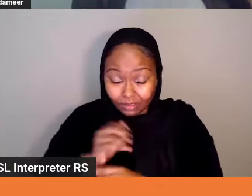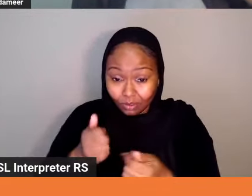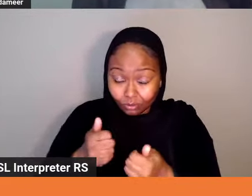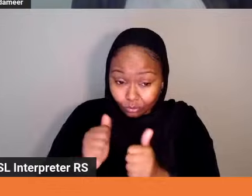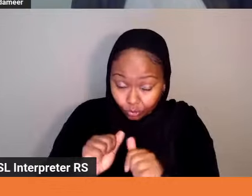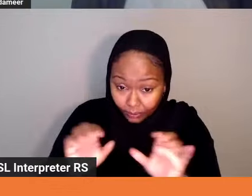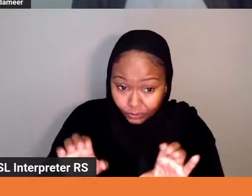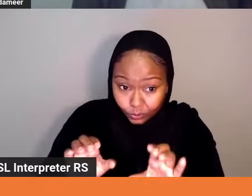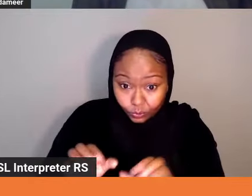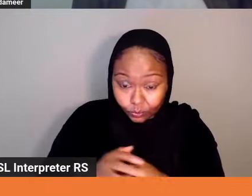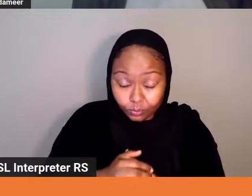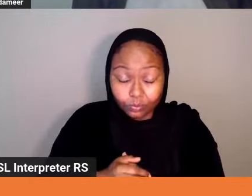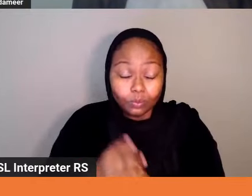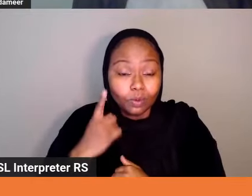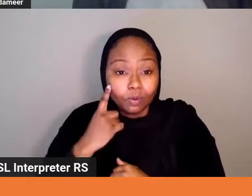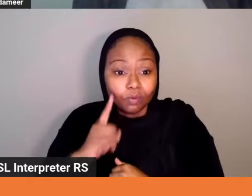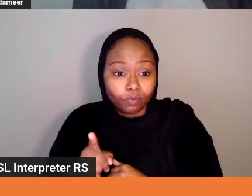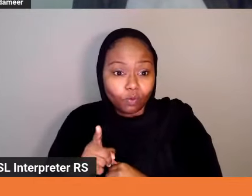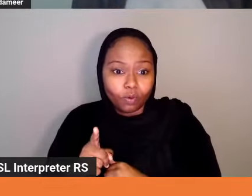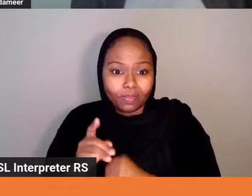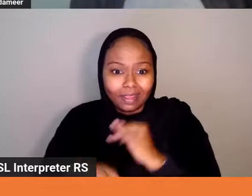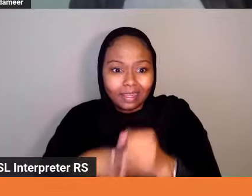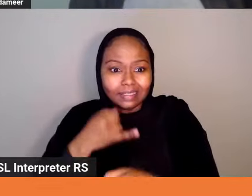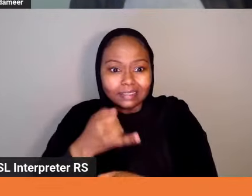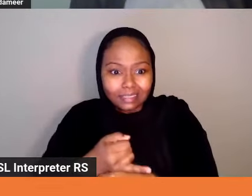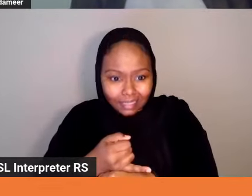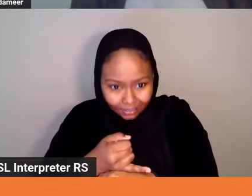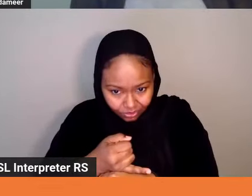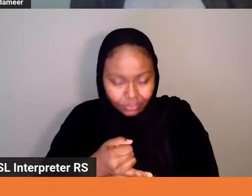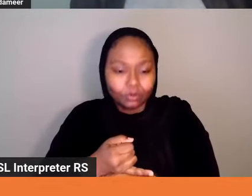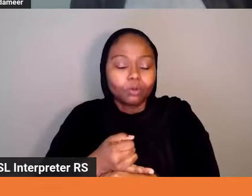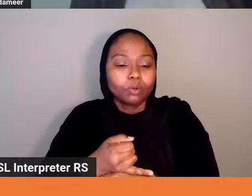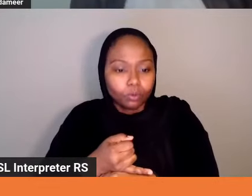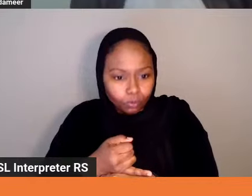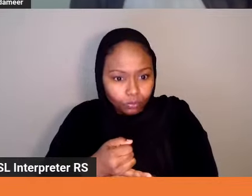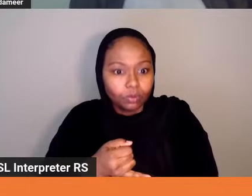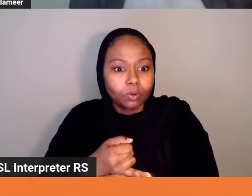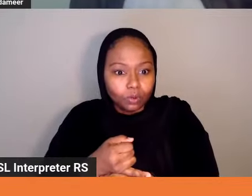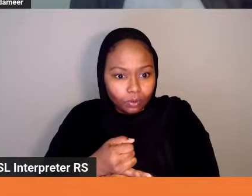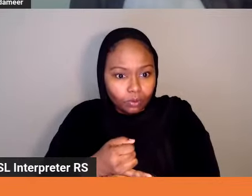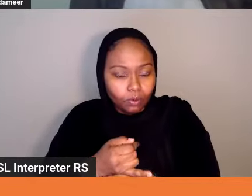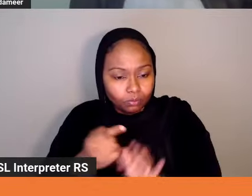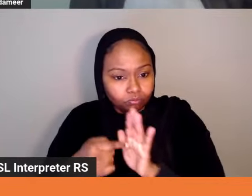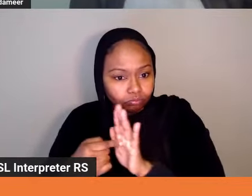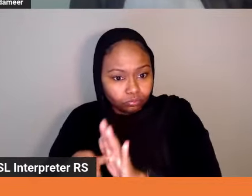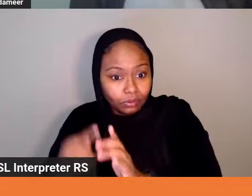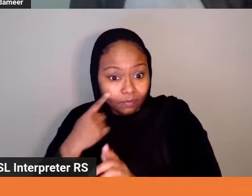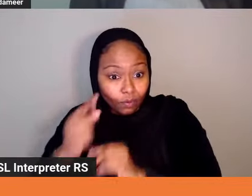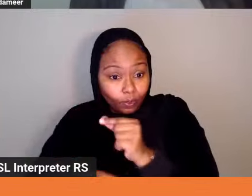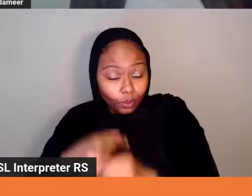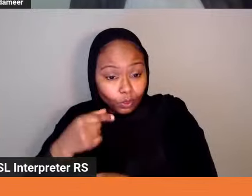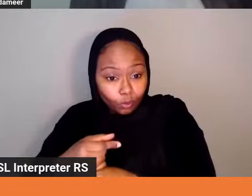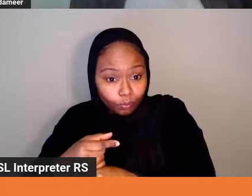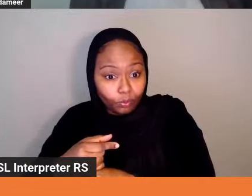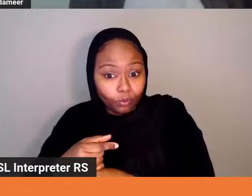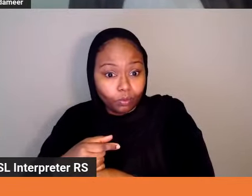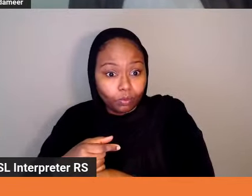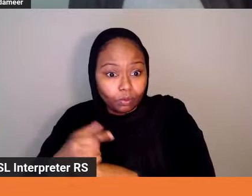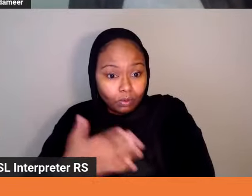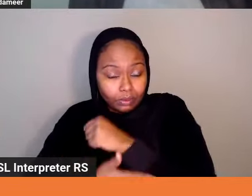to do for the international law mechanisms and bodies on the global level and how it